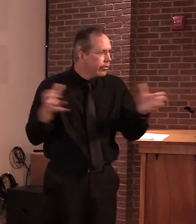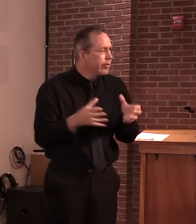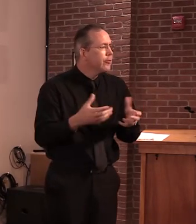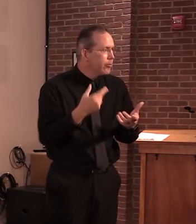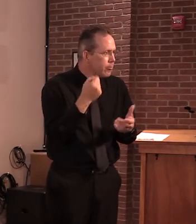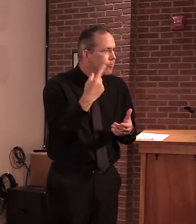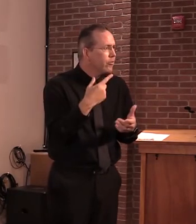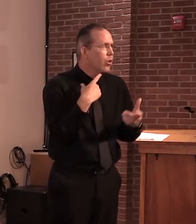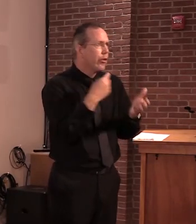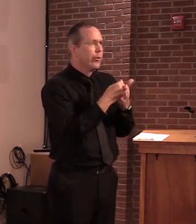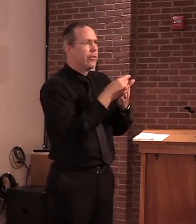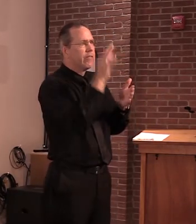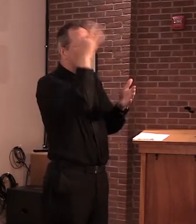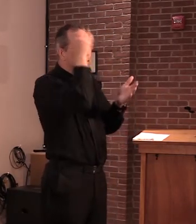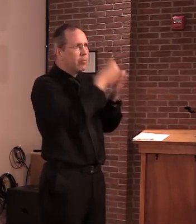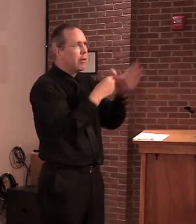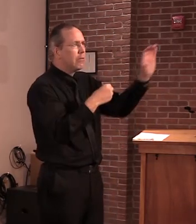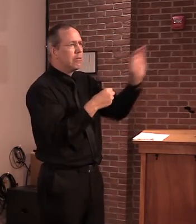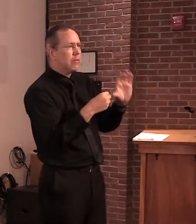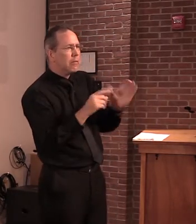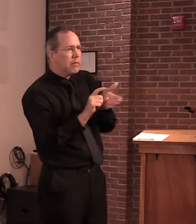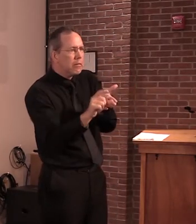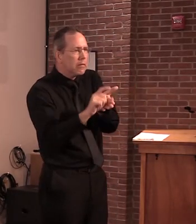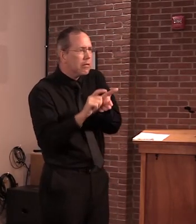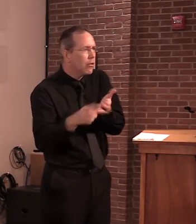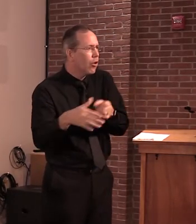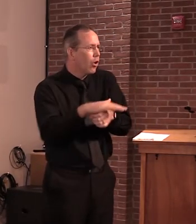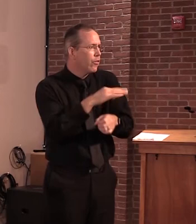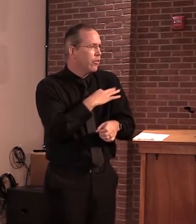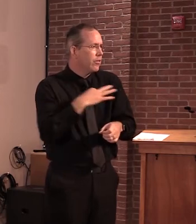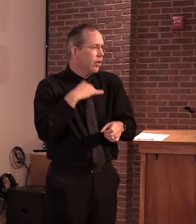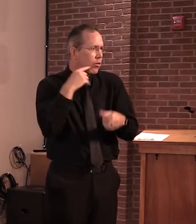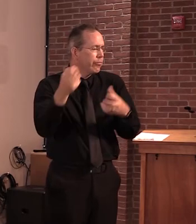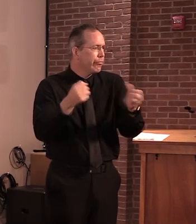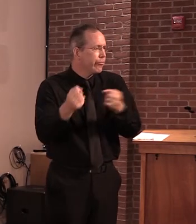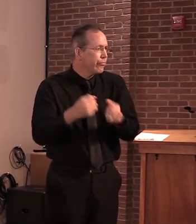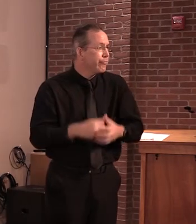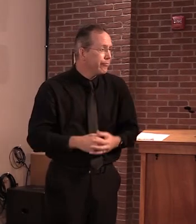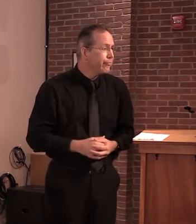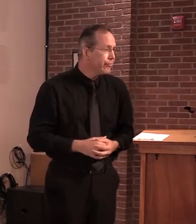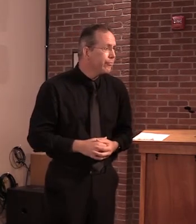help ensure that they have adequate staff to implement the guidance.